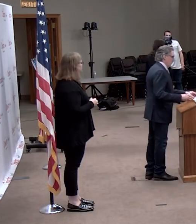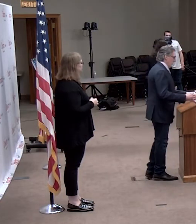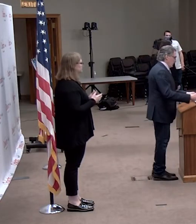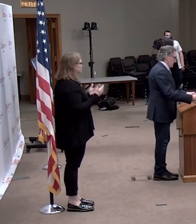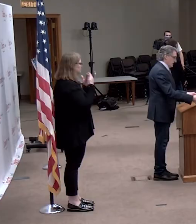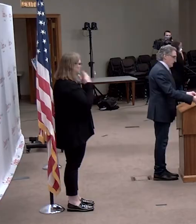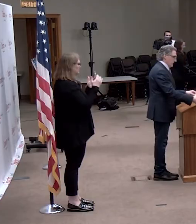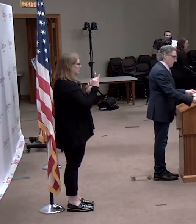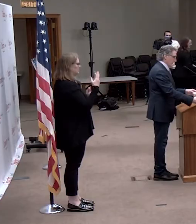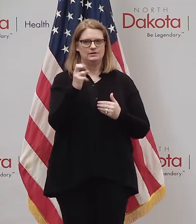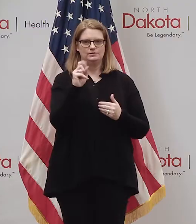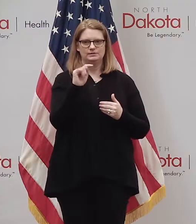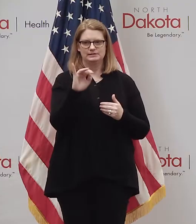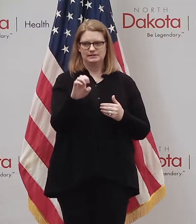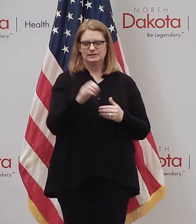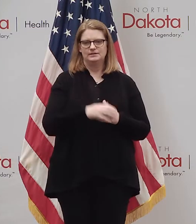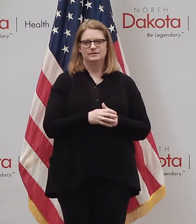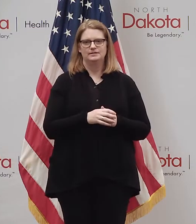Thank you, Christie. And